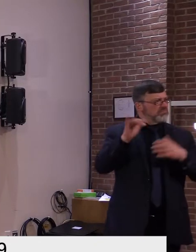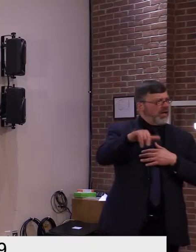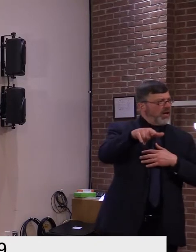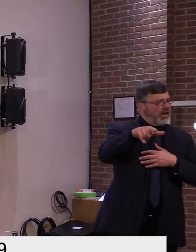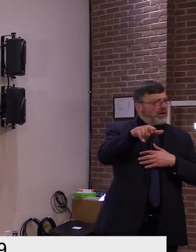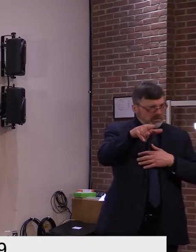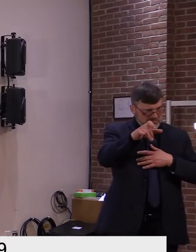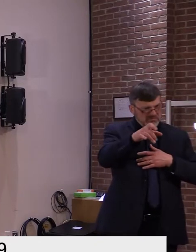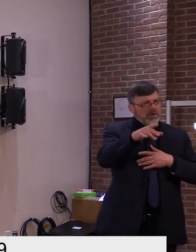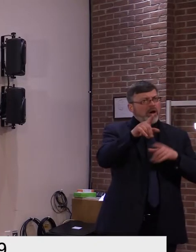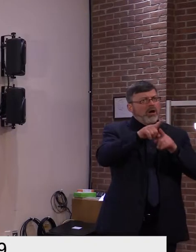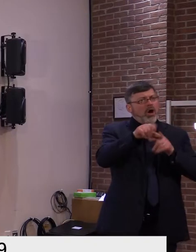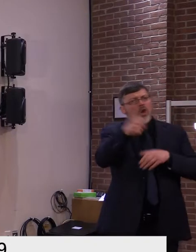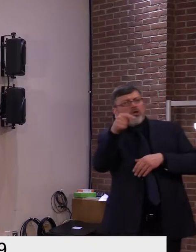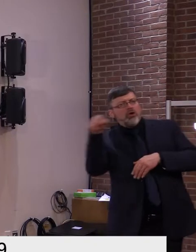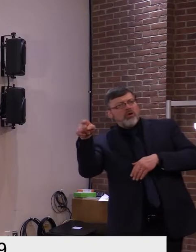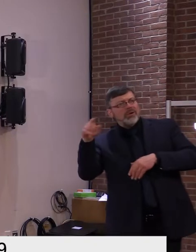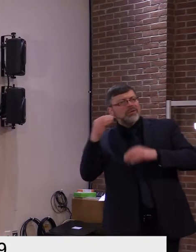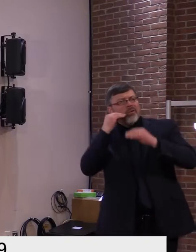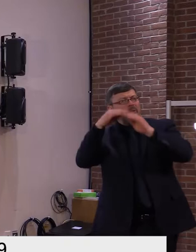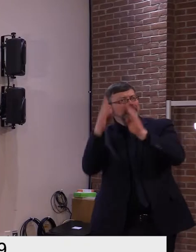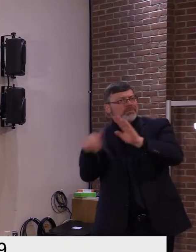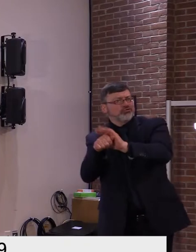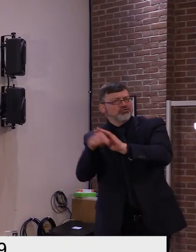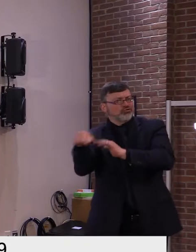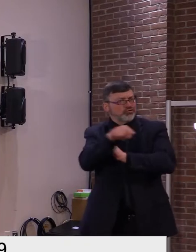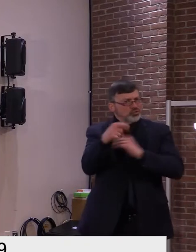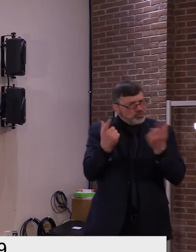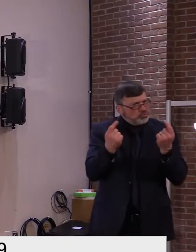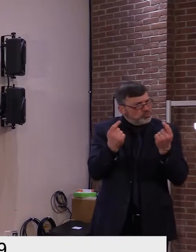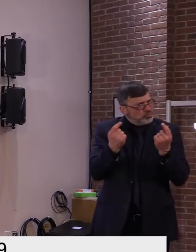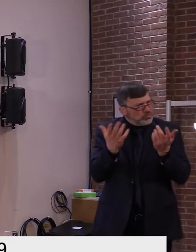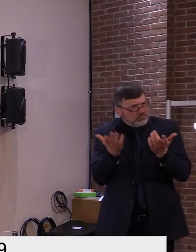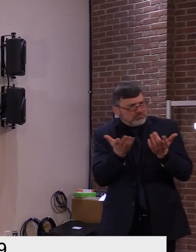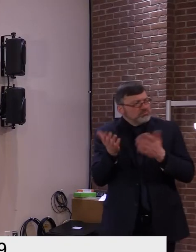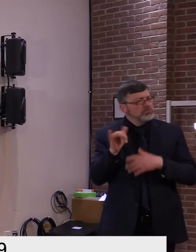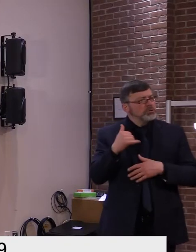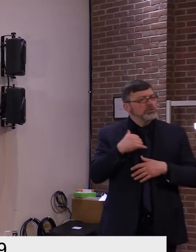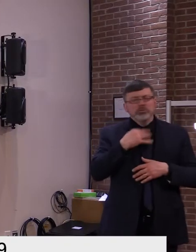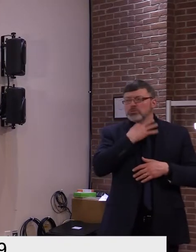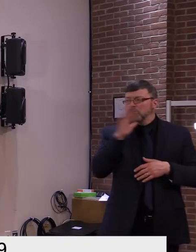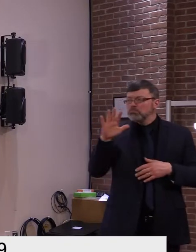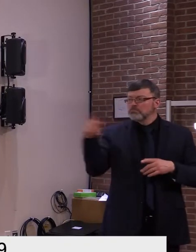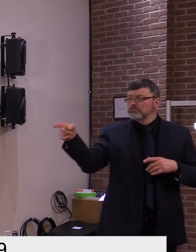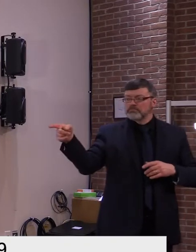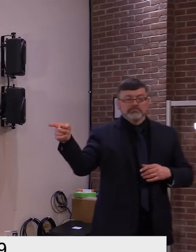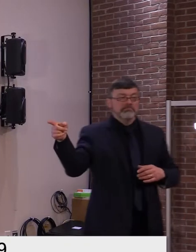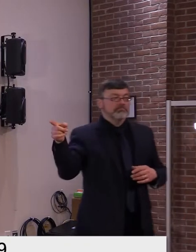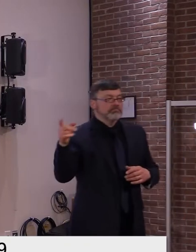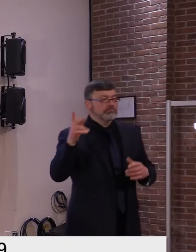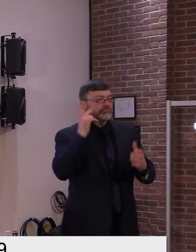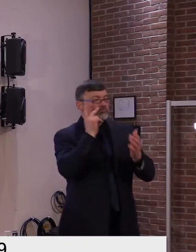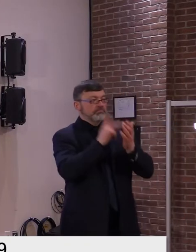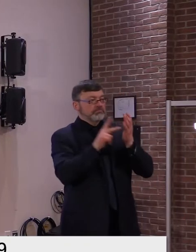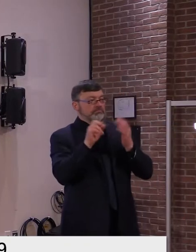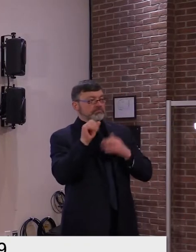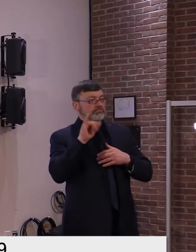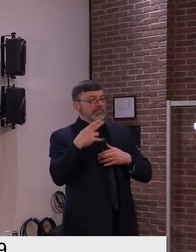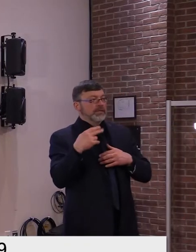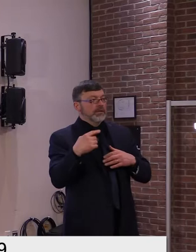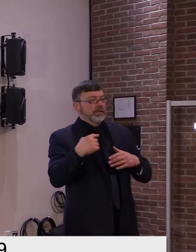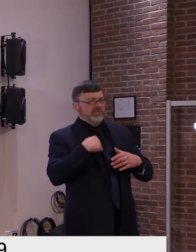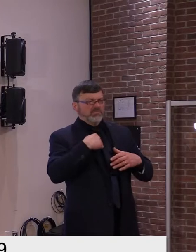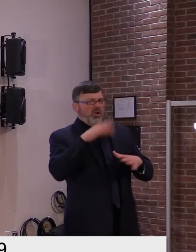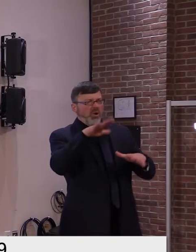we made a commitment to sort of make sure that we house those that were homeless. And so we expanded